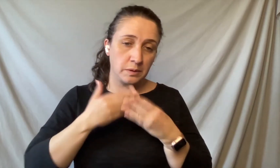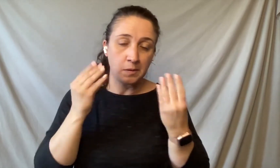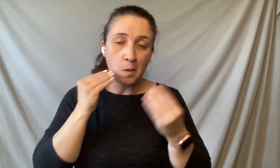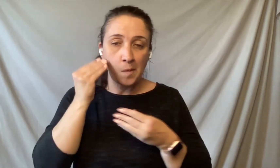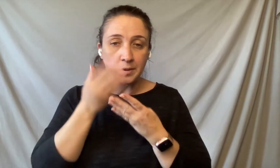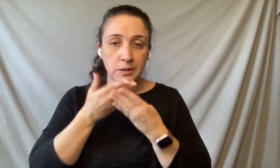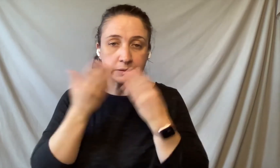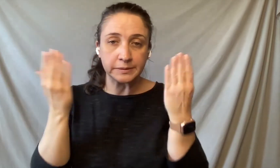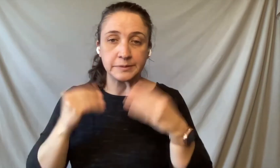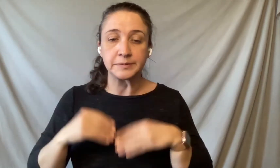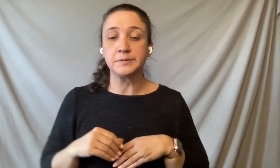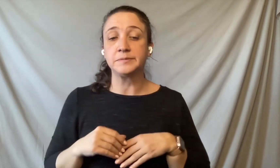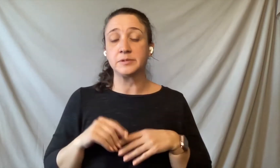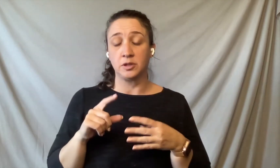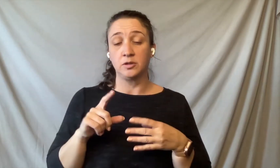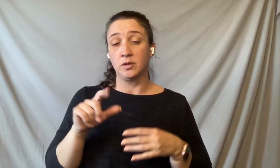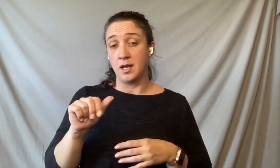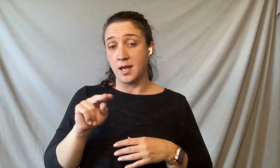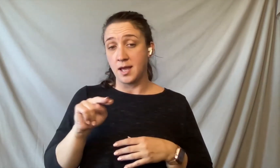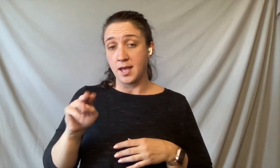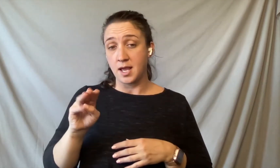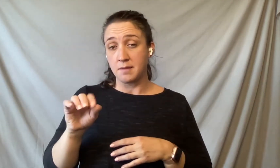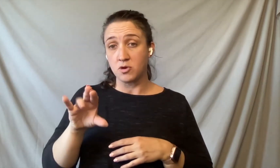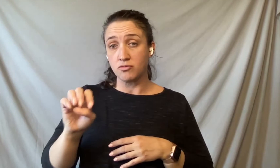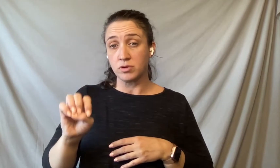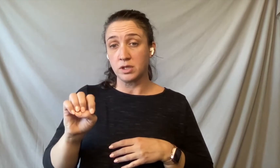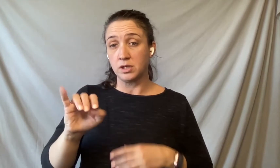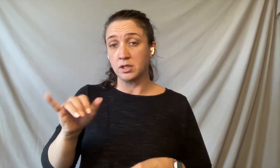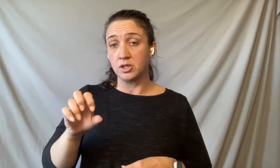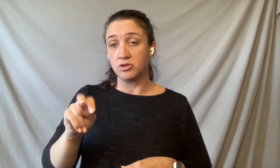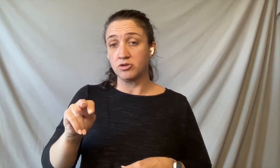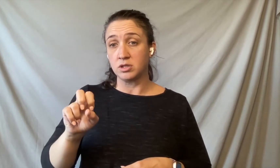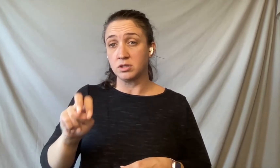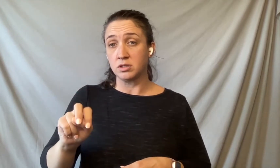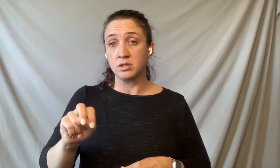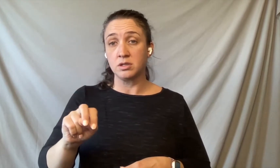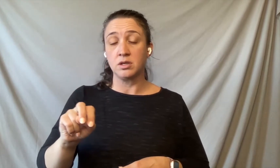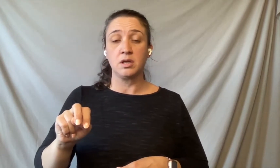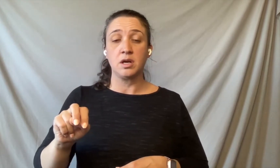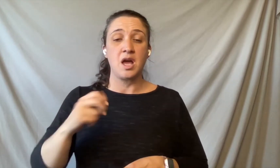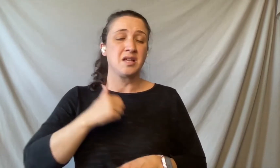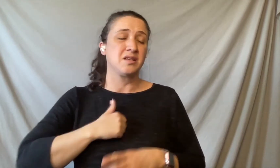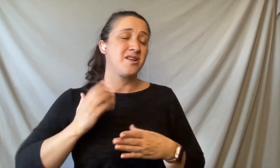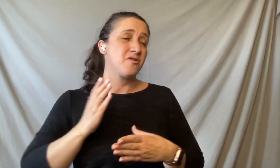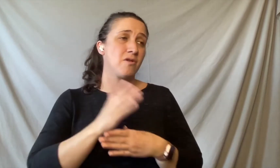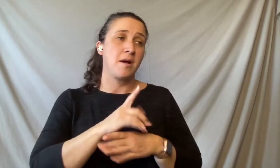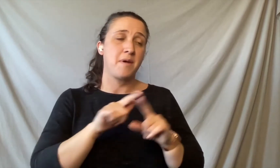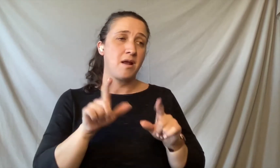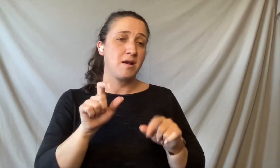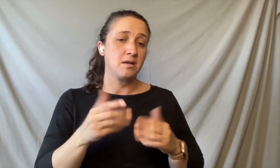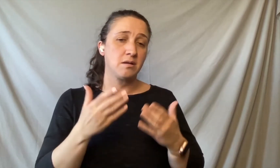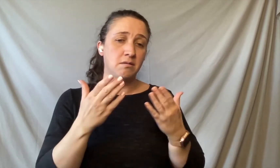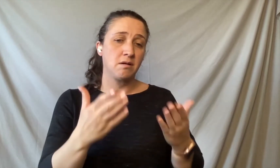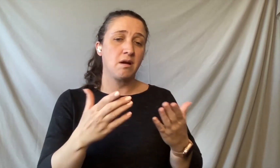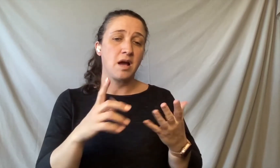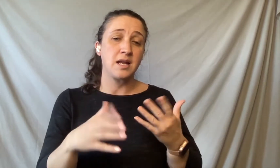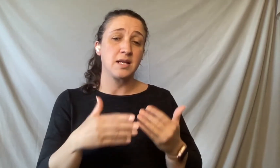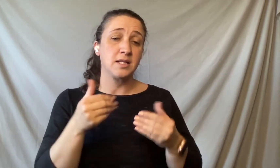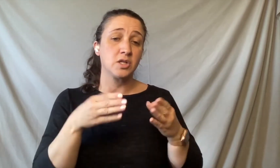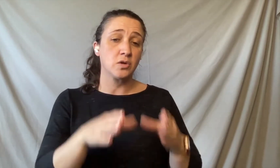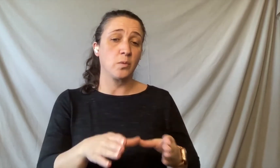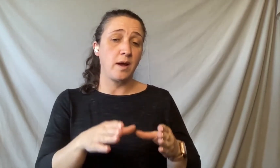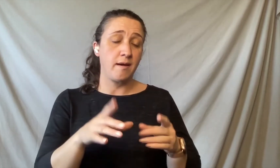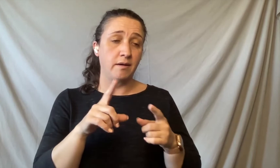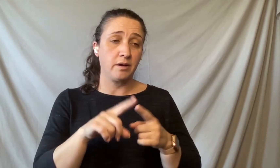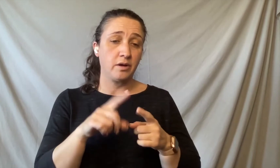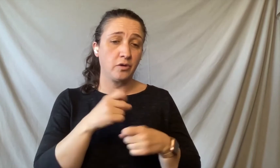So we've got Anne Marie Jensen. What I propose is, sorry to interrupt, but I think that an easier way may be to